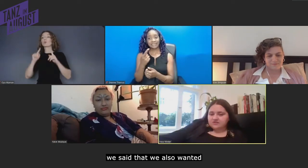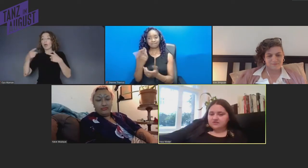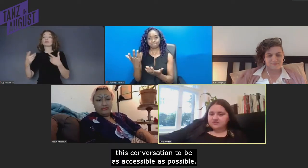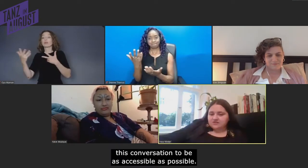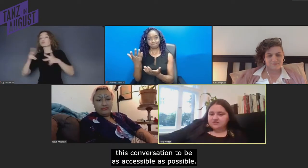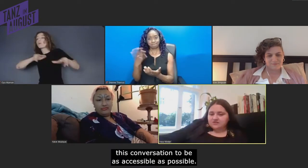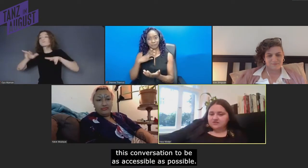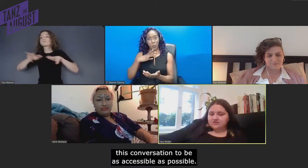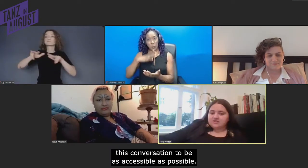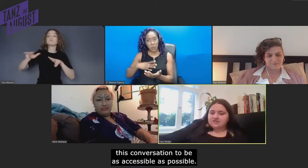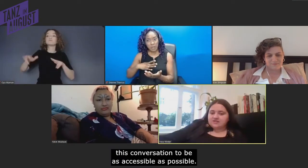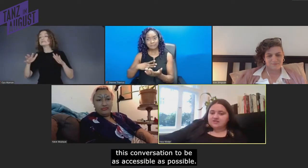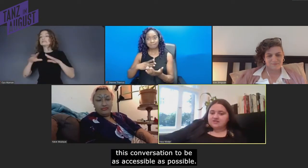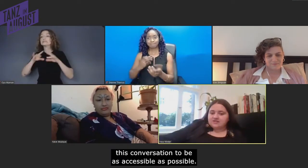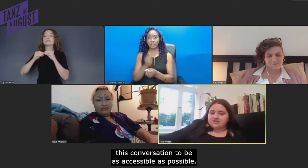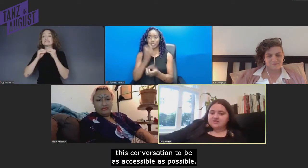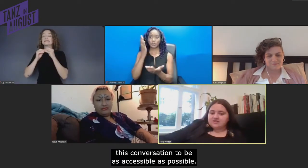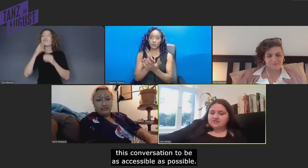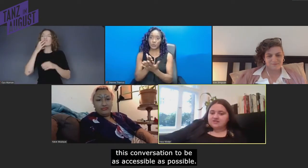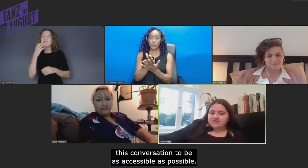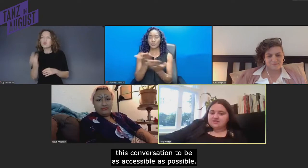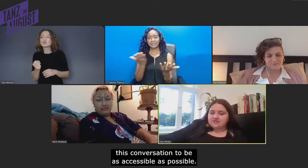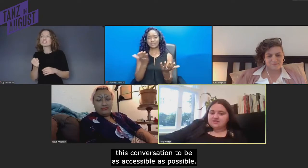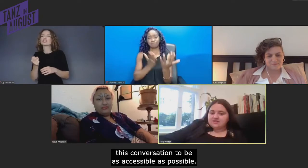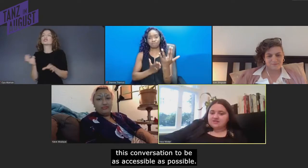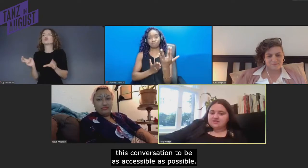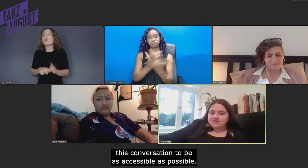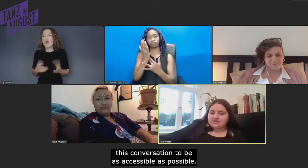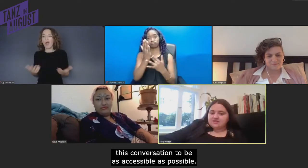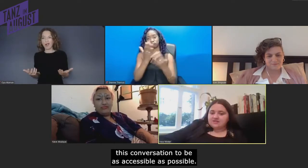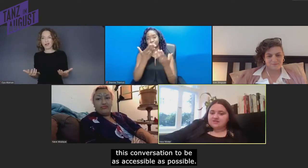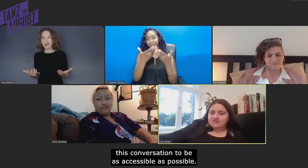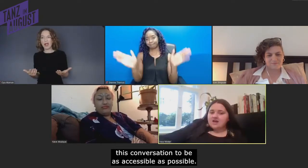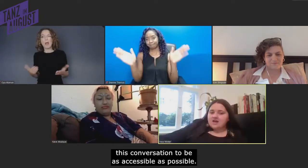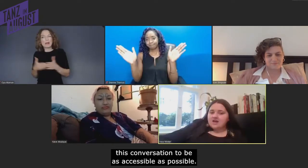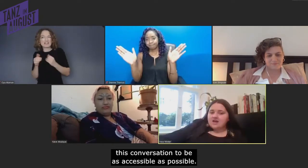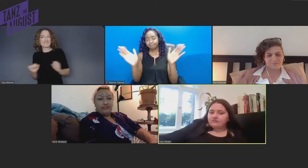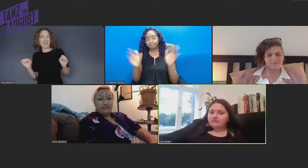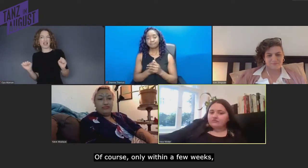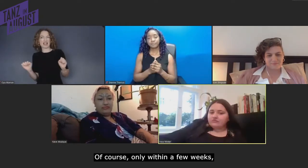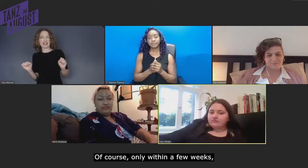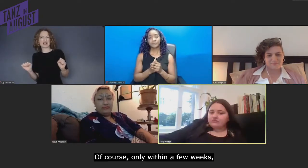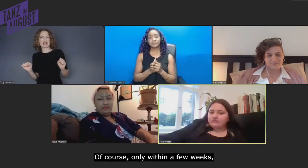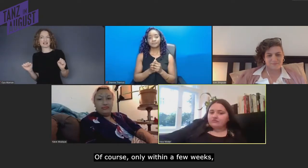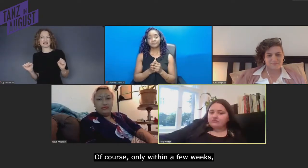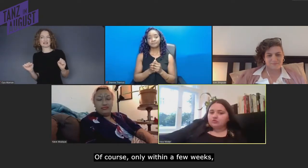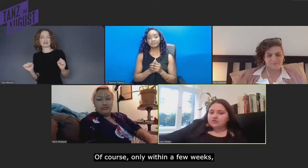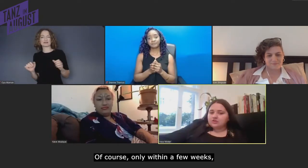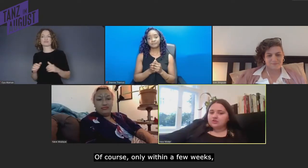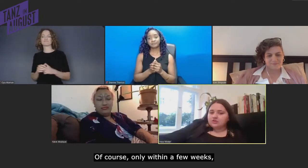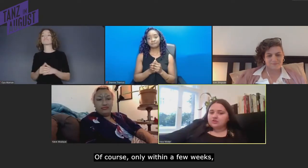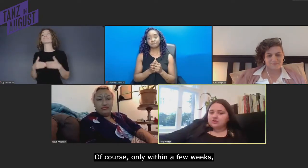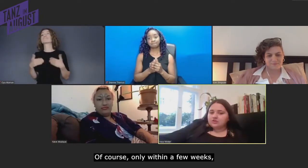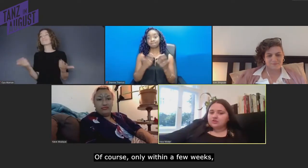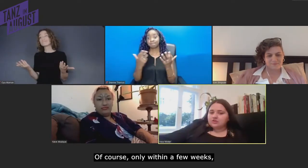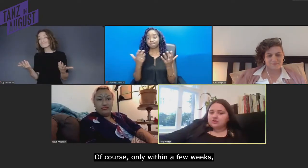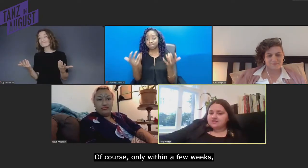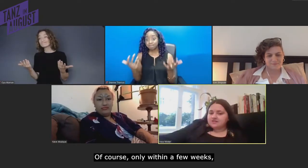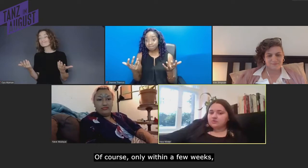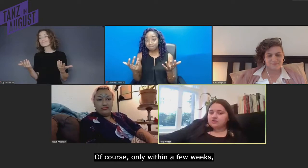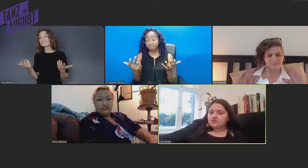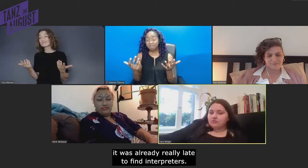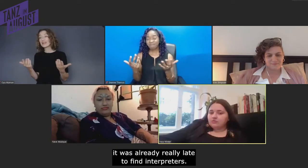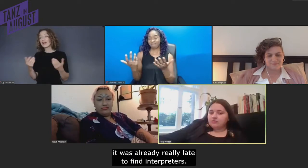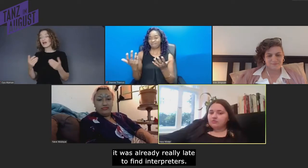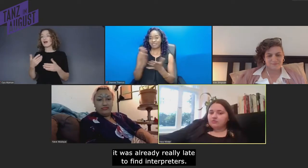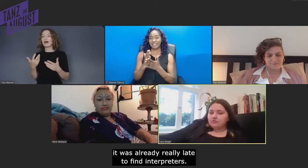this conversation to be as accessible as possible. But of course, only within a few weeks, it